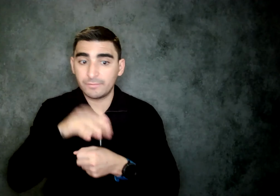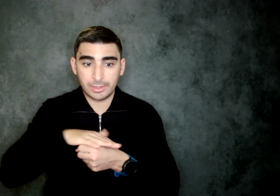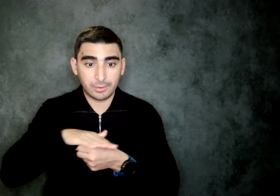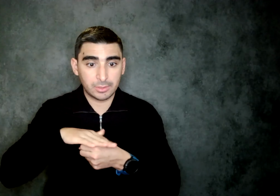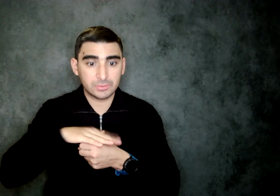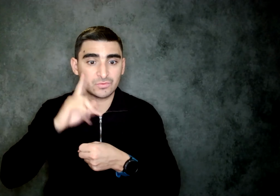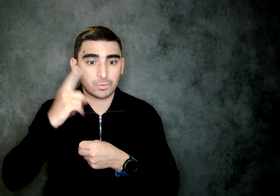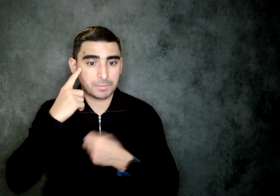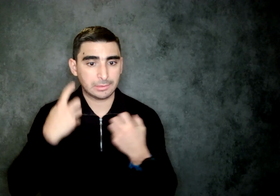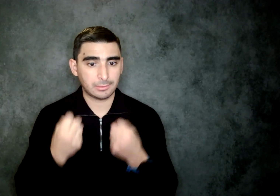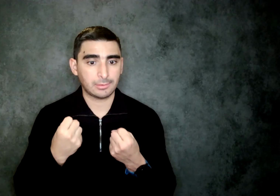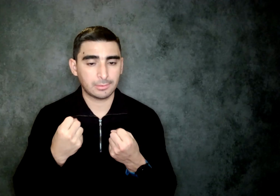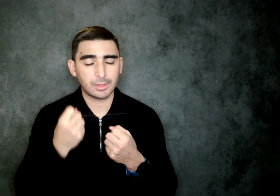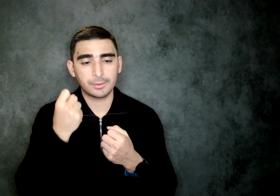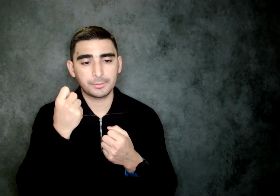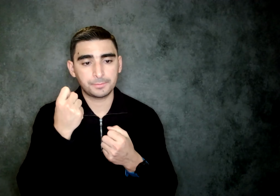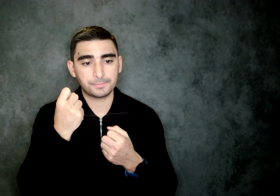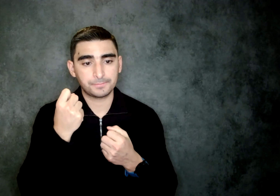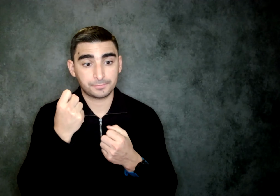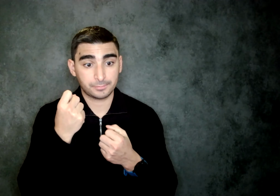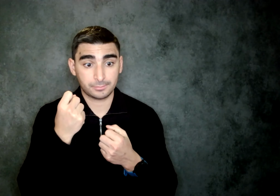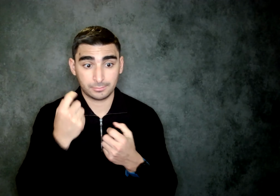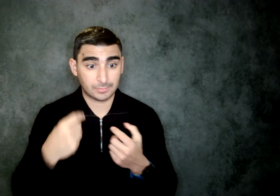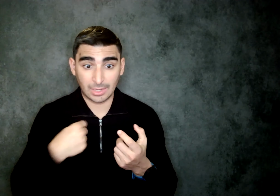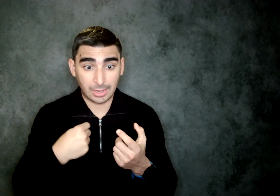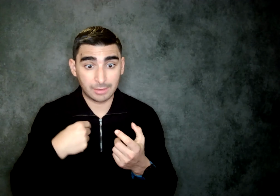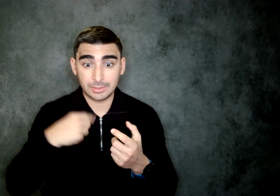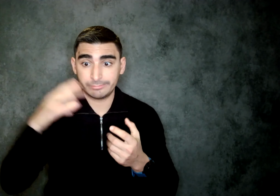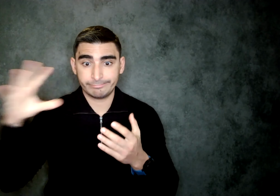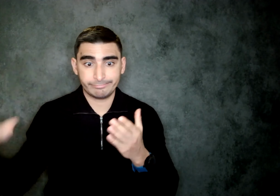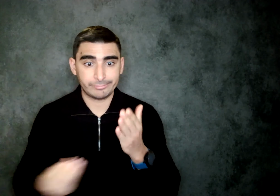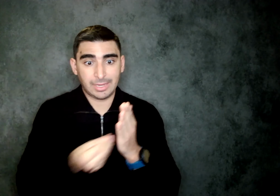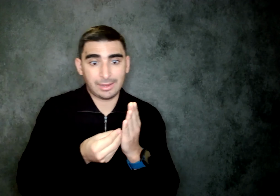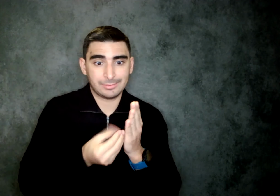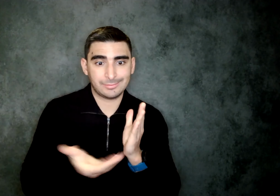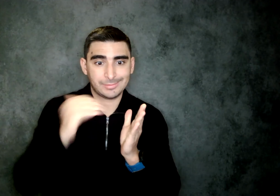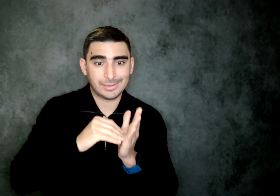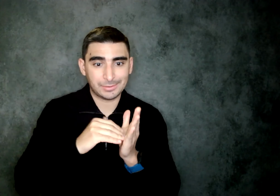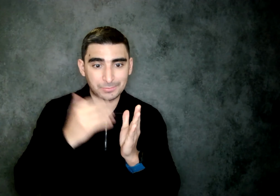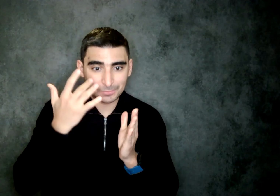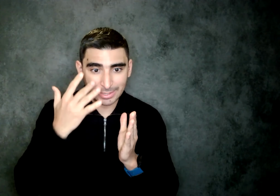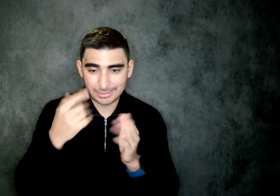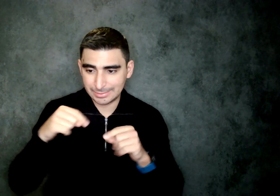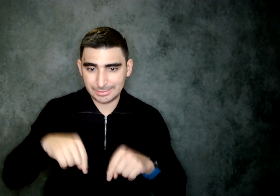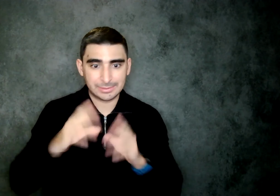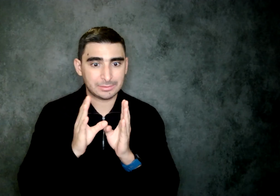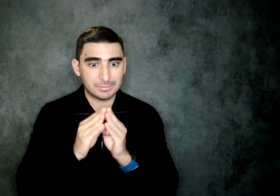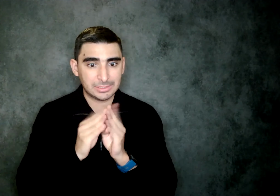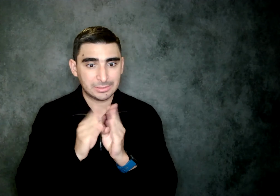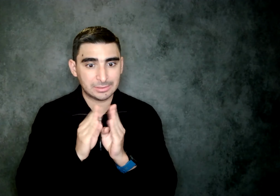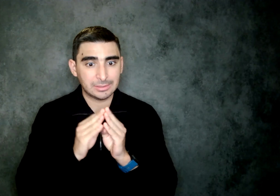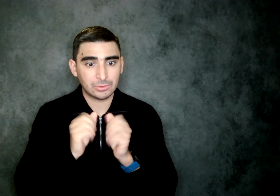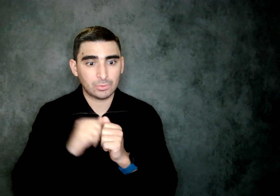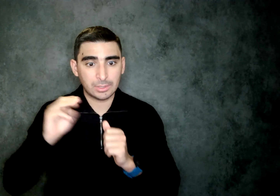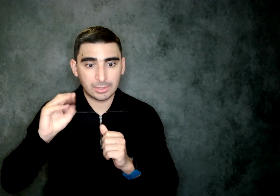mental health, but I'm just putting it back in there because I recall in these early meetings and here's Matt Jones here